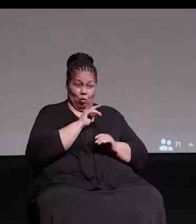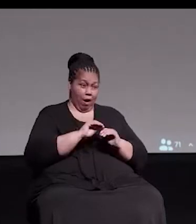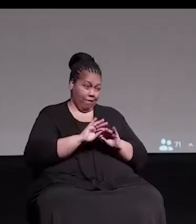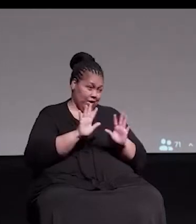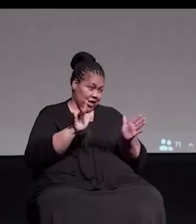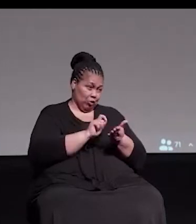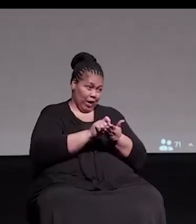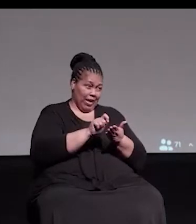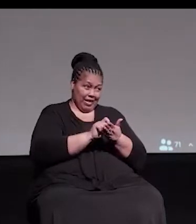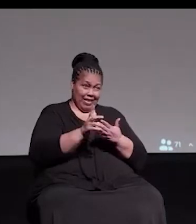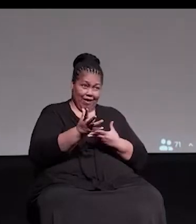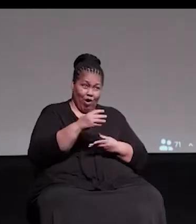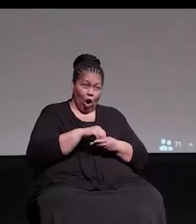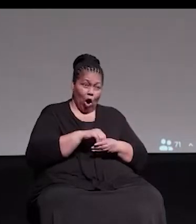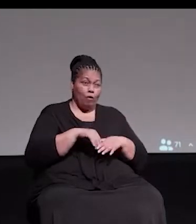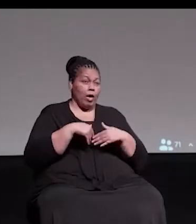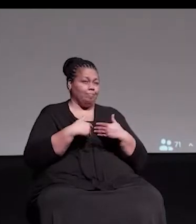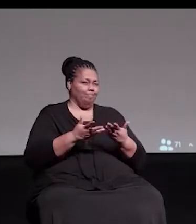Right?